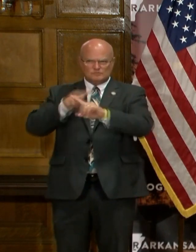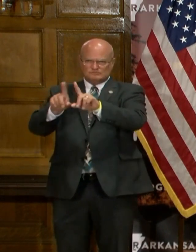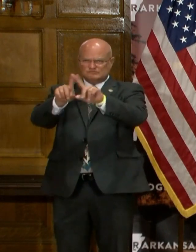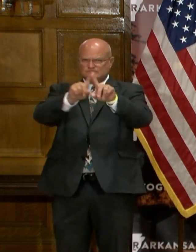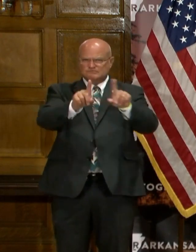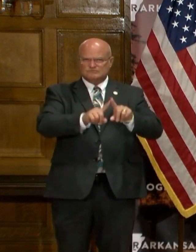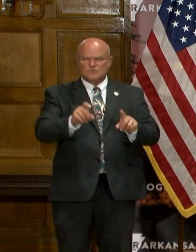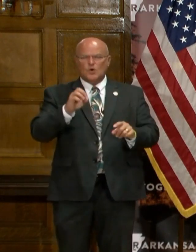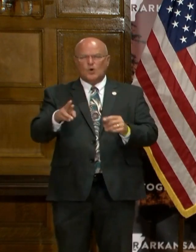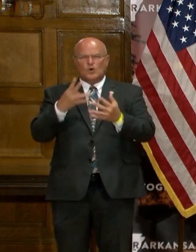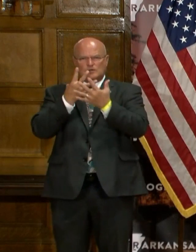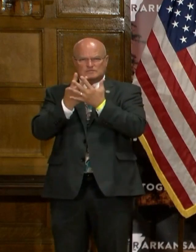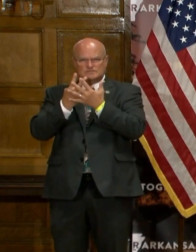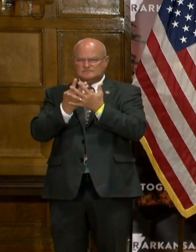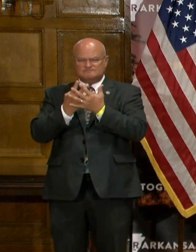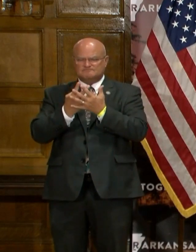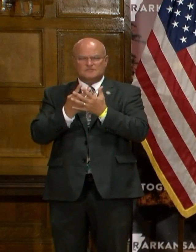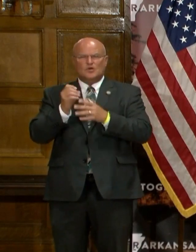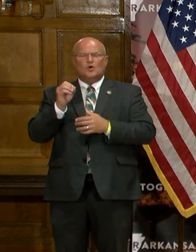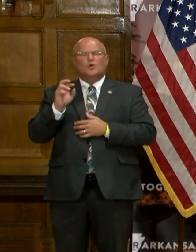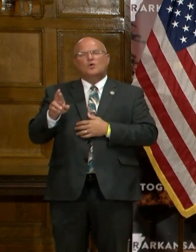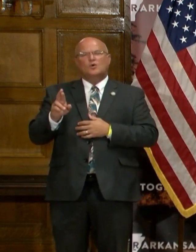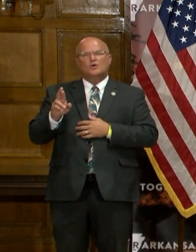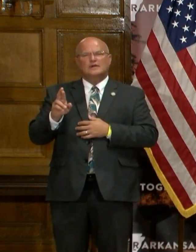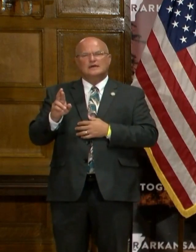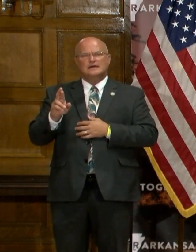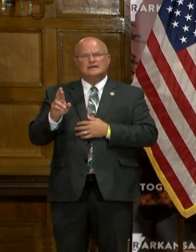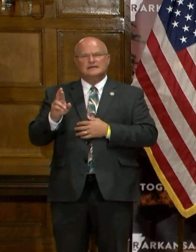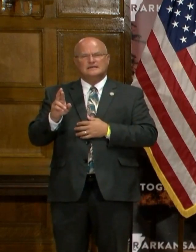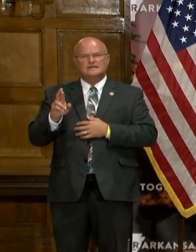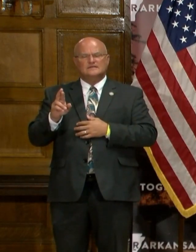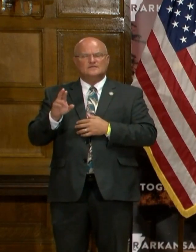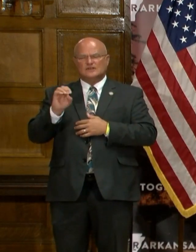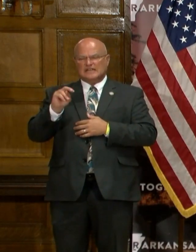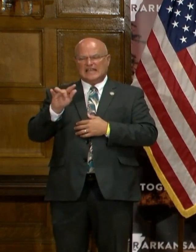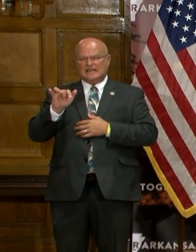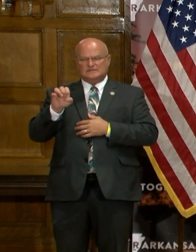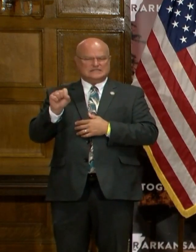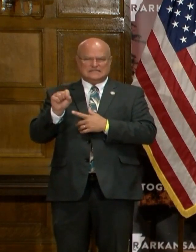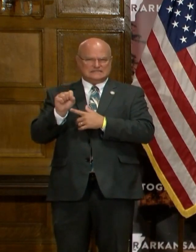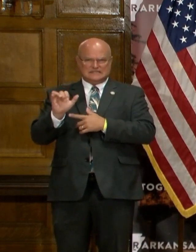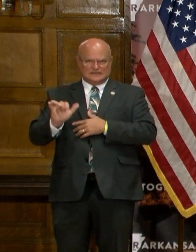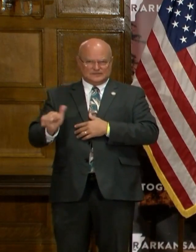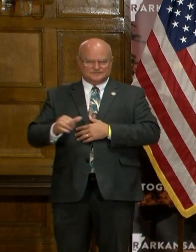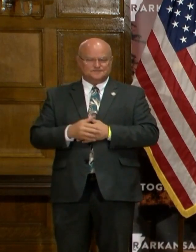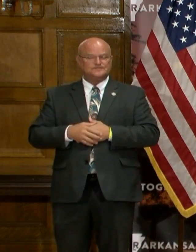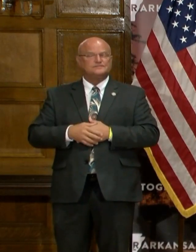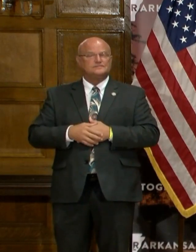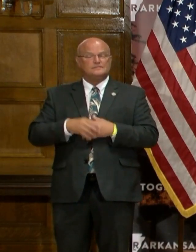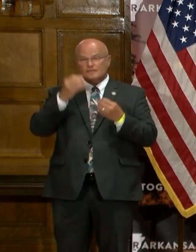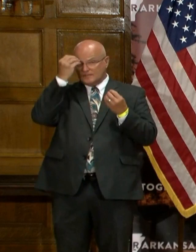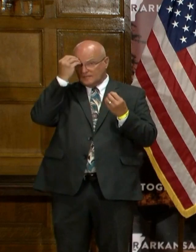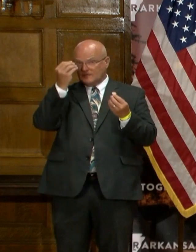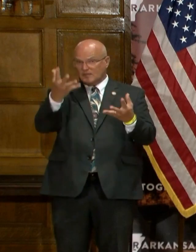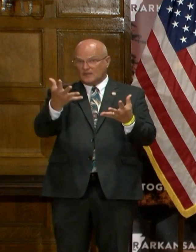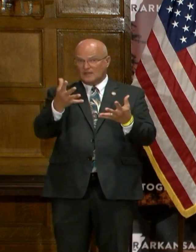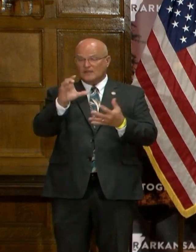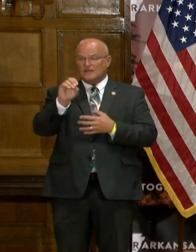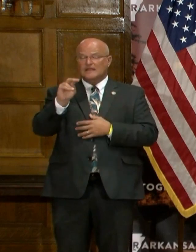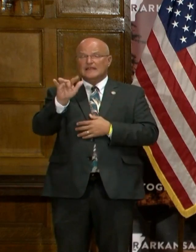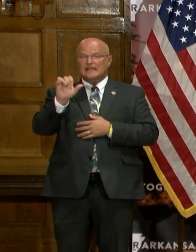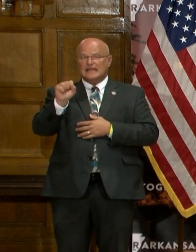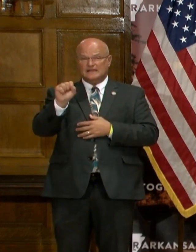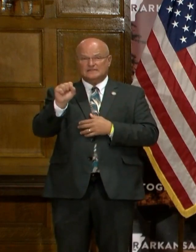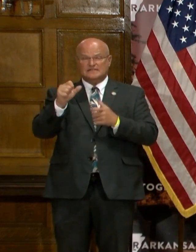or the correctional case or for counties. I want to point out the counties that